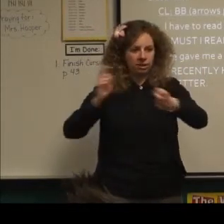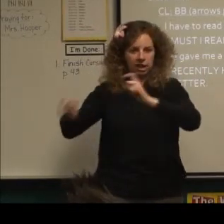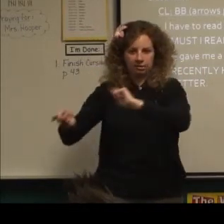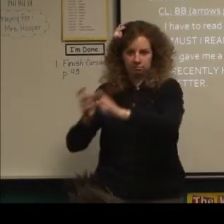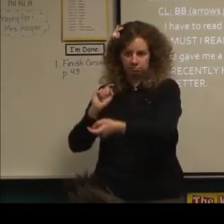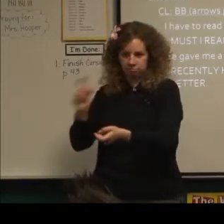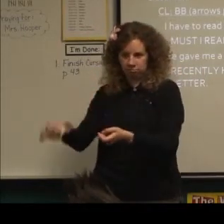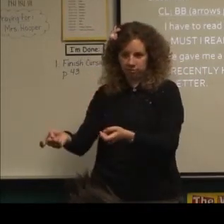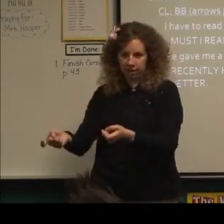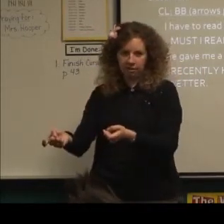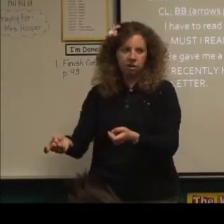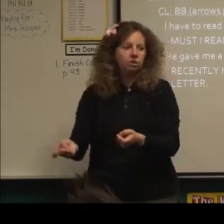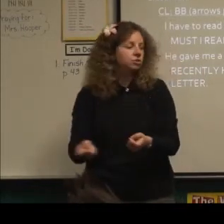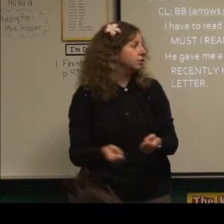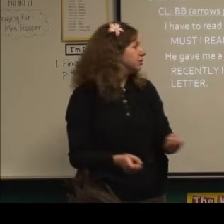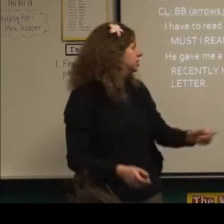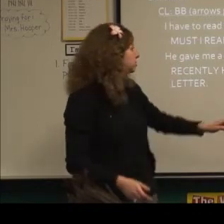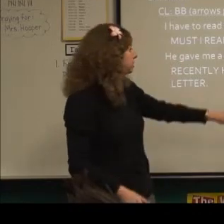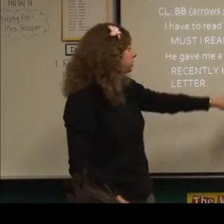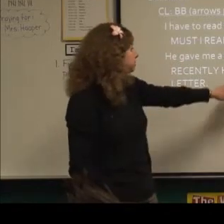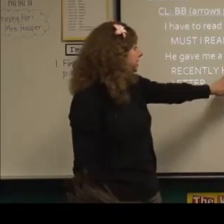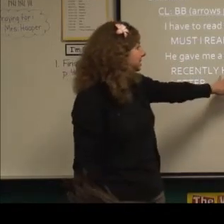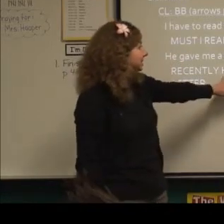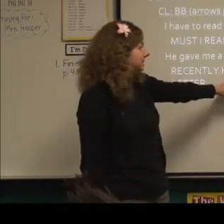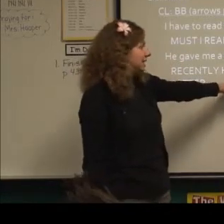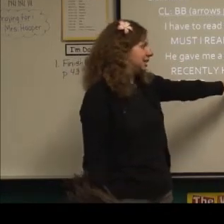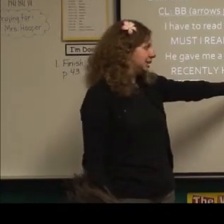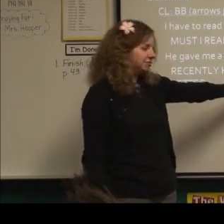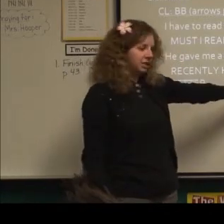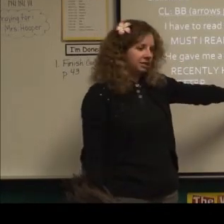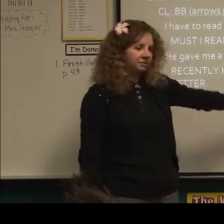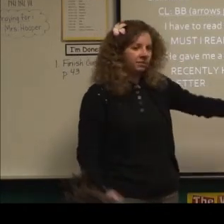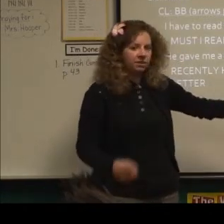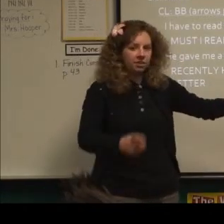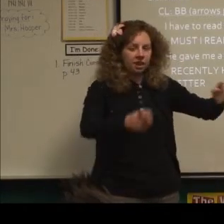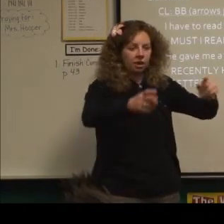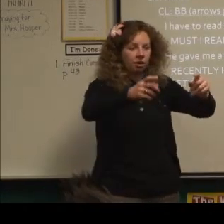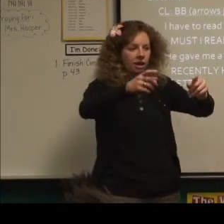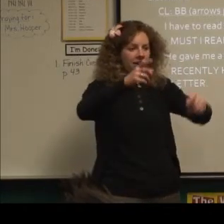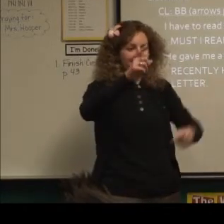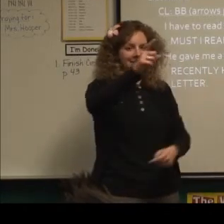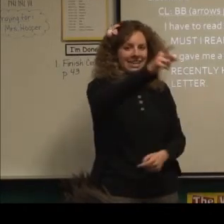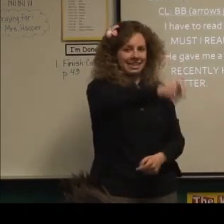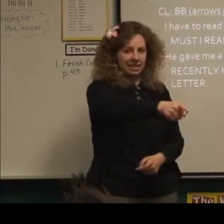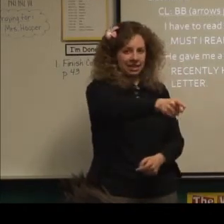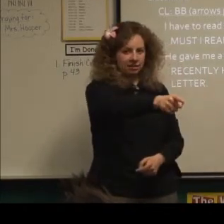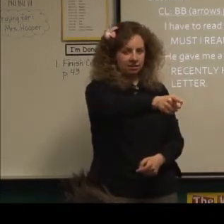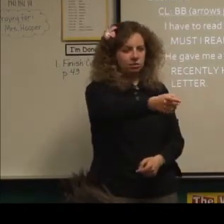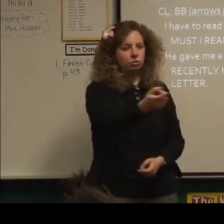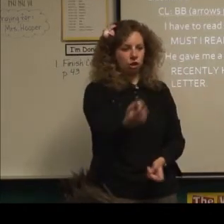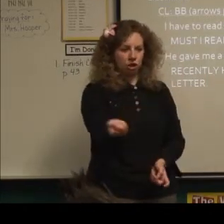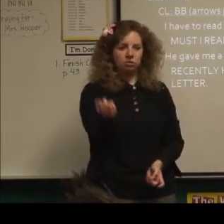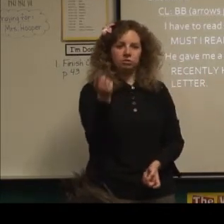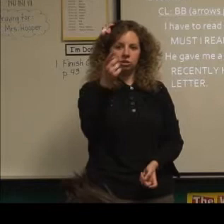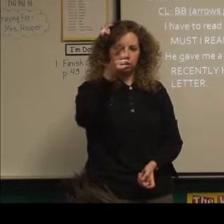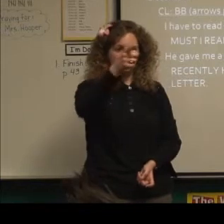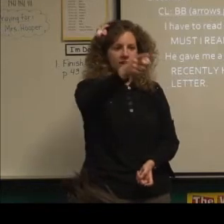like that. Okay? So for this one, because it's the he give me, then I know I don't have to say he. You could